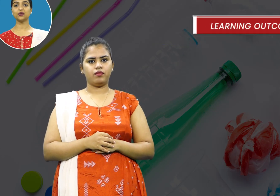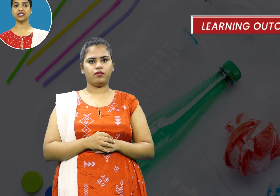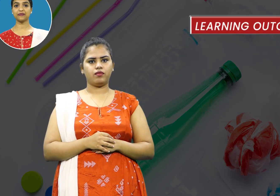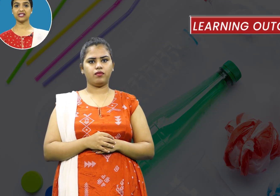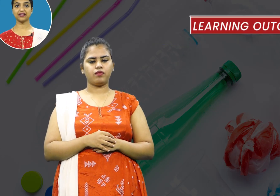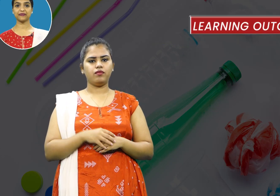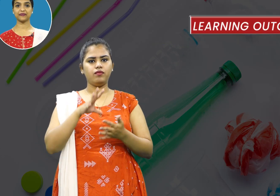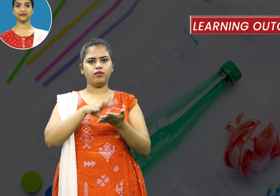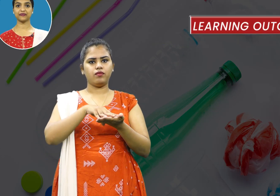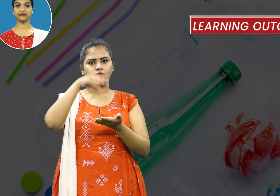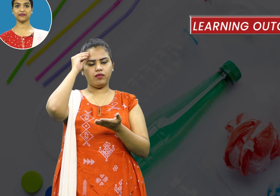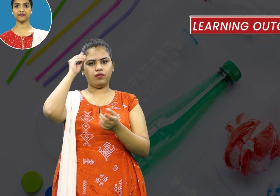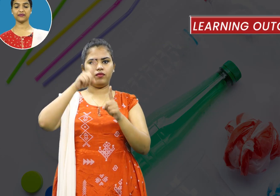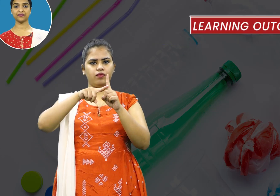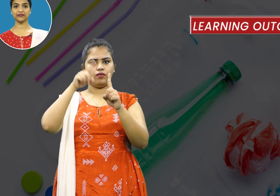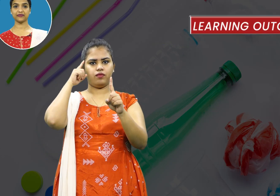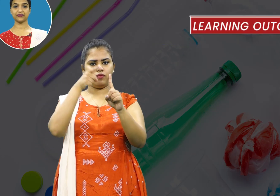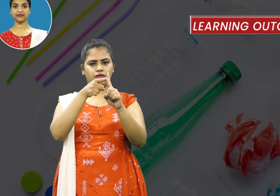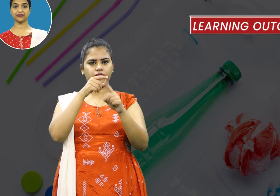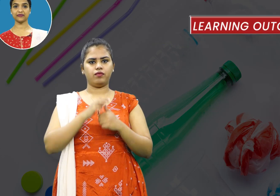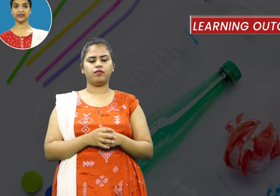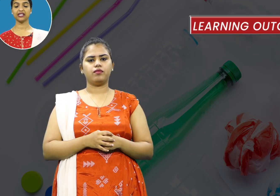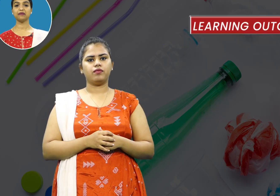Learning outcomes.